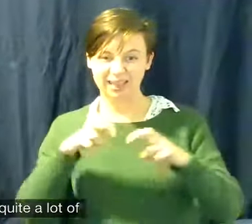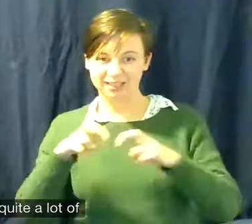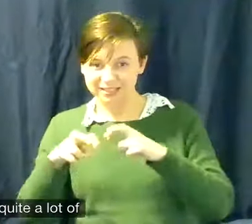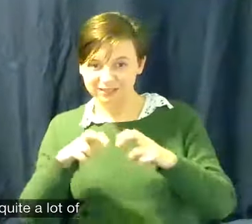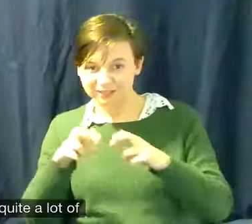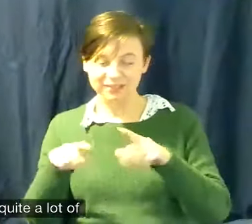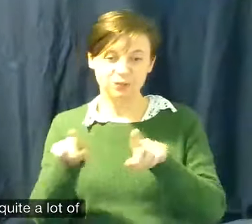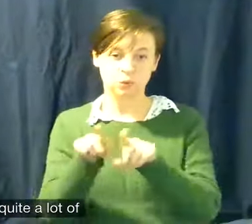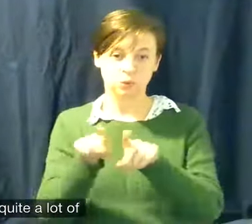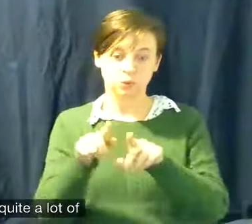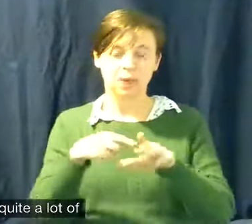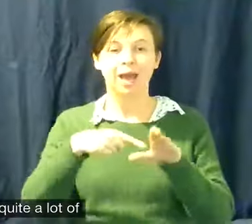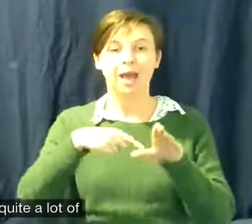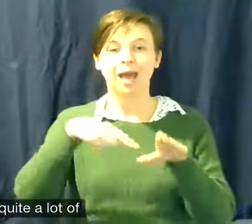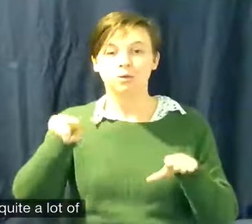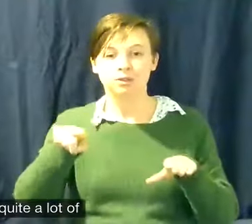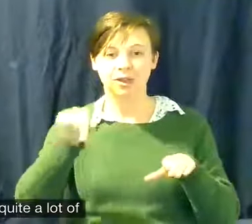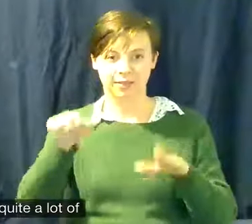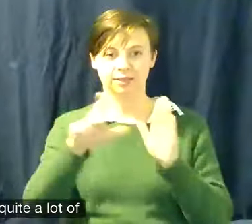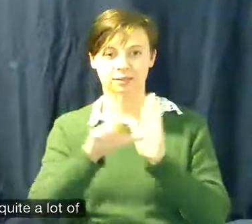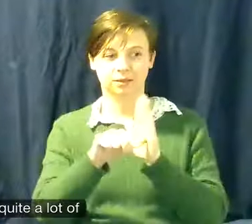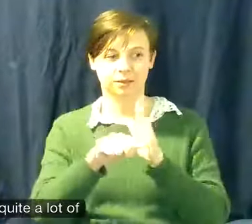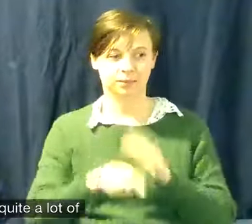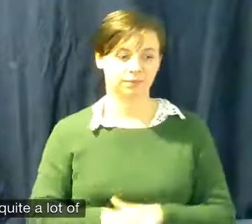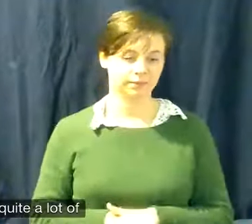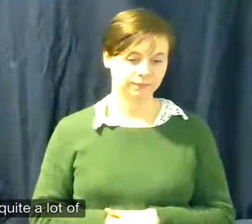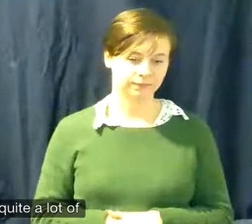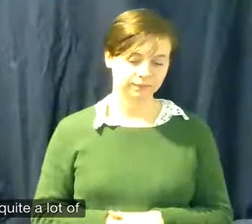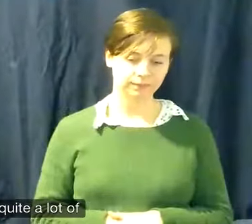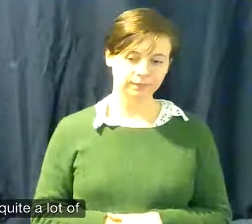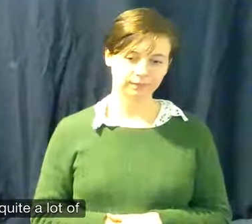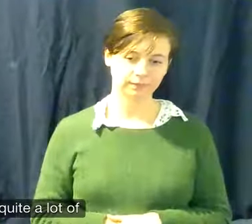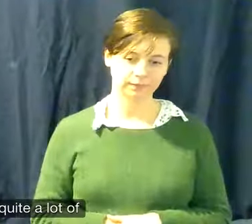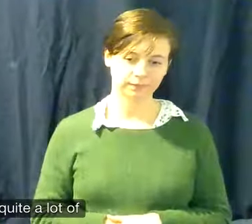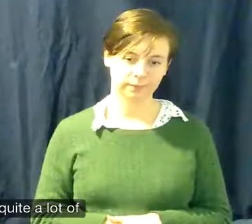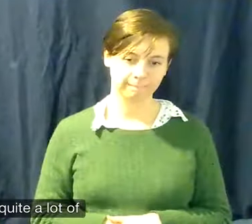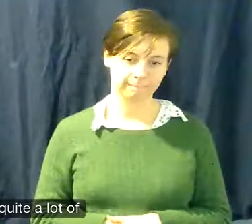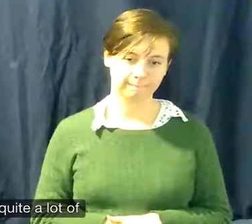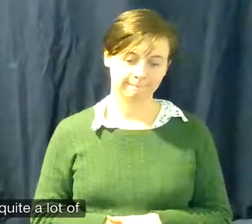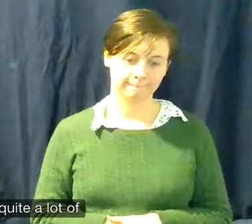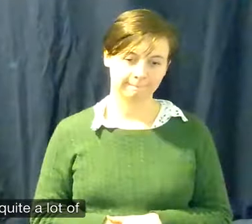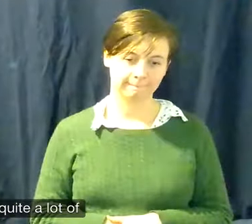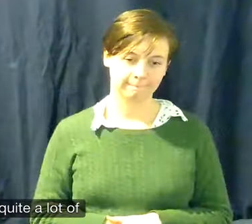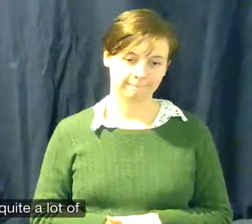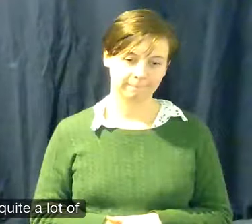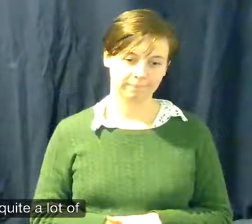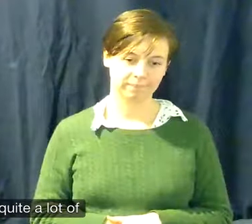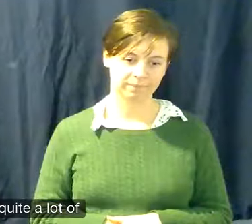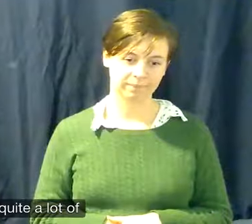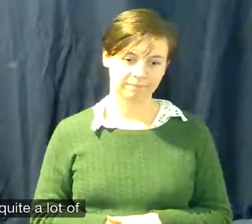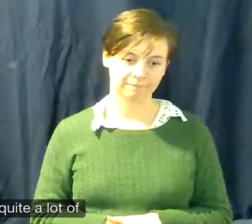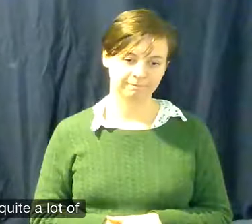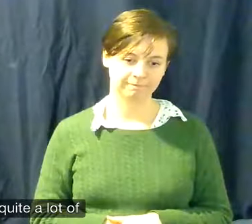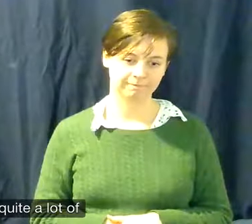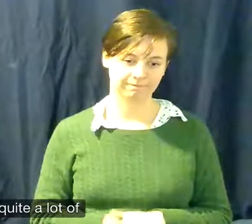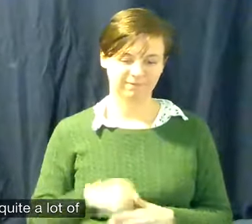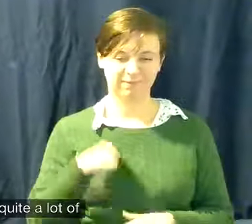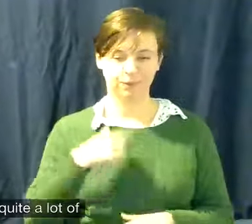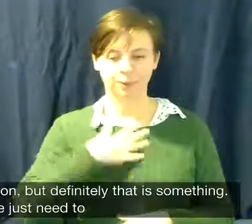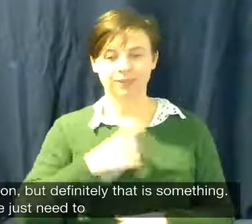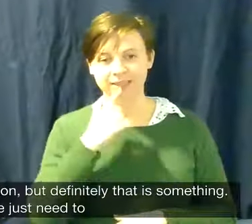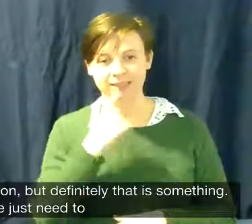So good question, Karen. And yes, definitely that's something. I guess we just need to say there's a possibility